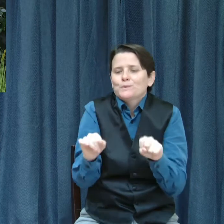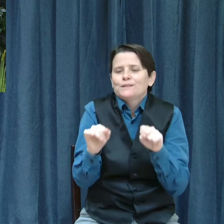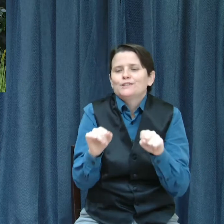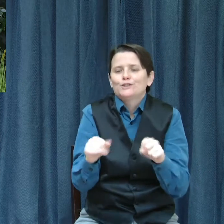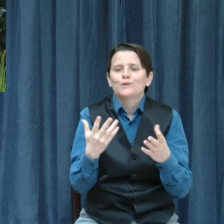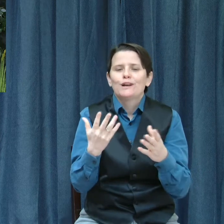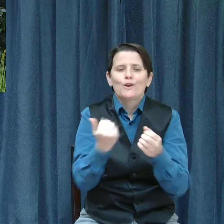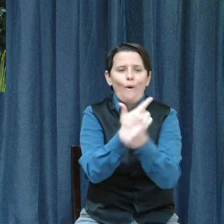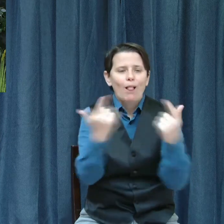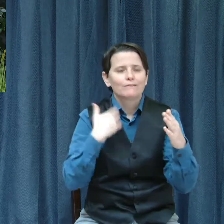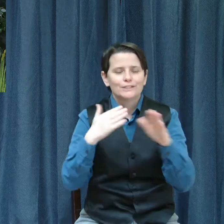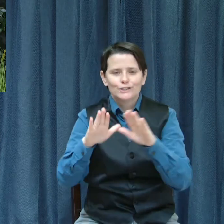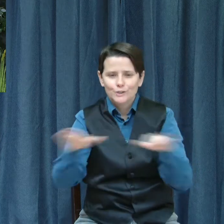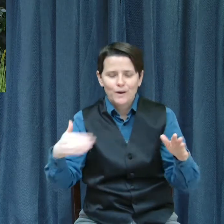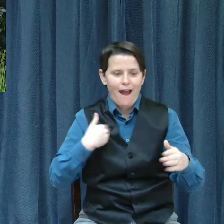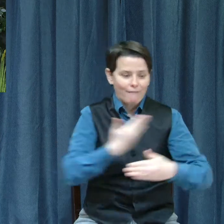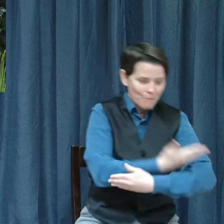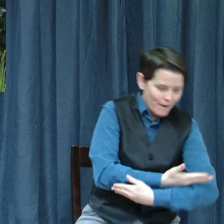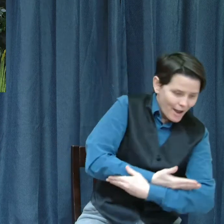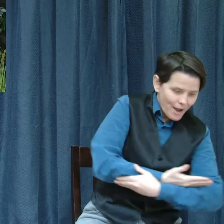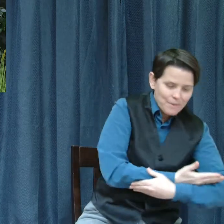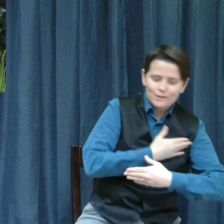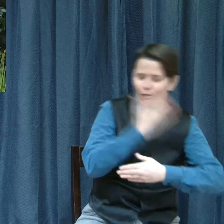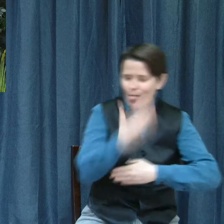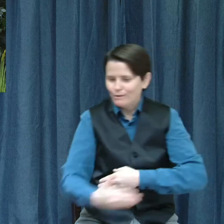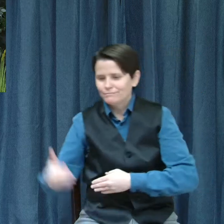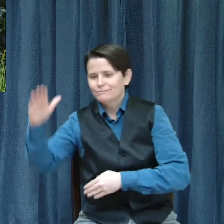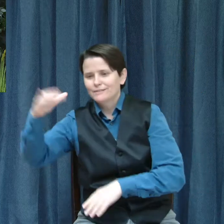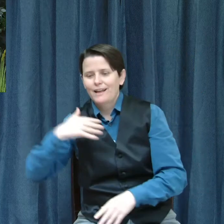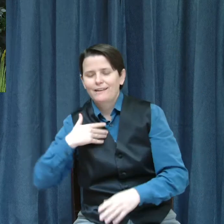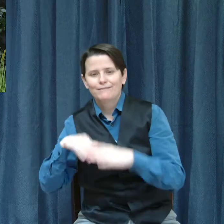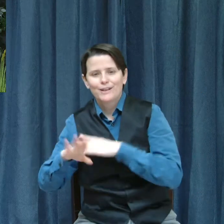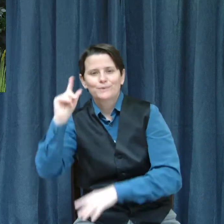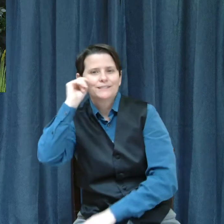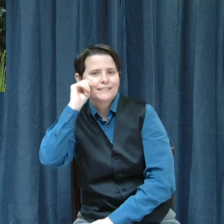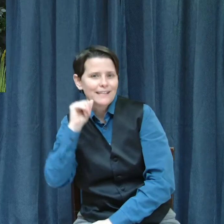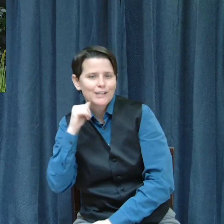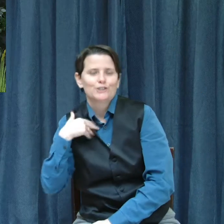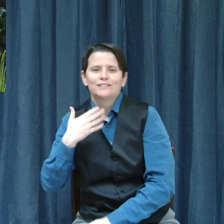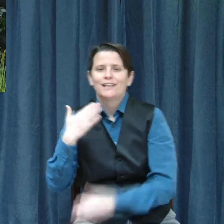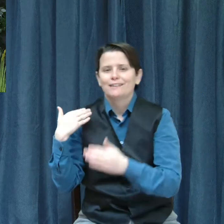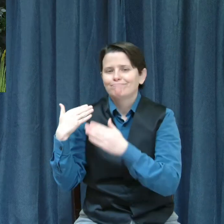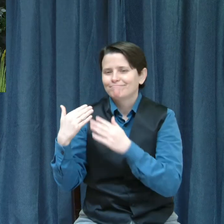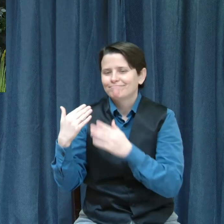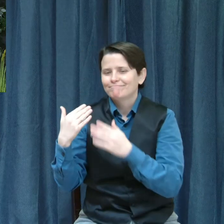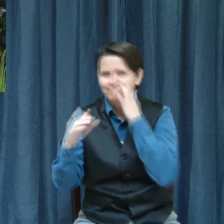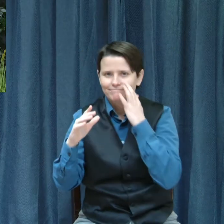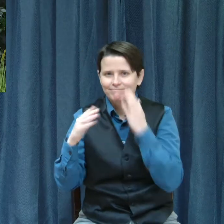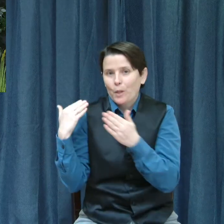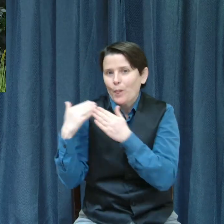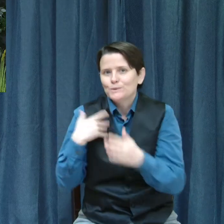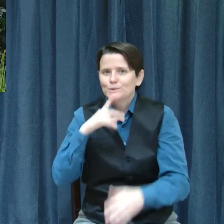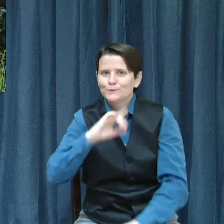kids all the way up from newborns all the way into their 20s, and so we just offer up a blessing for them as well as